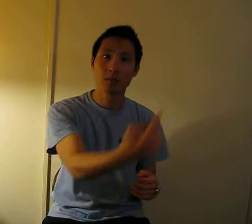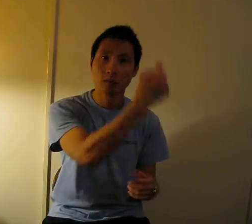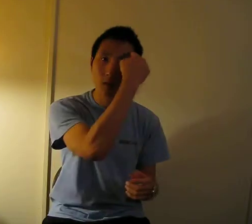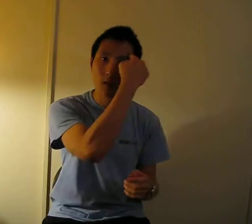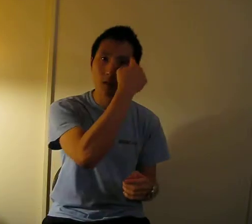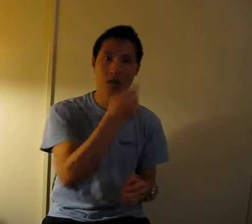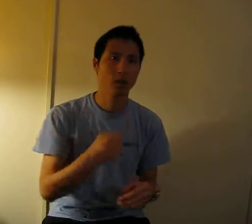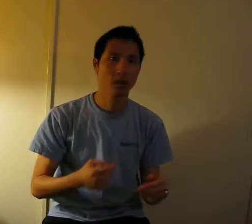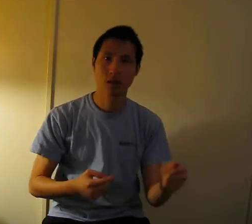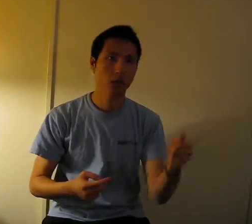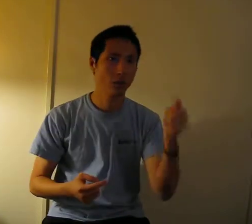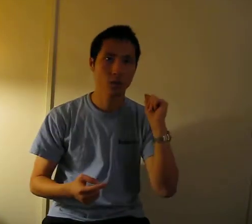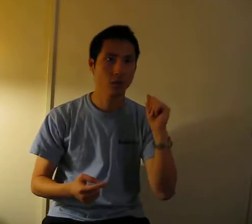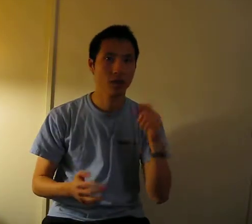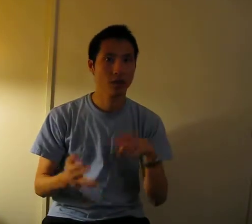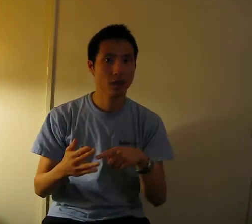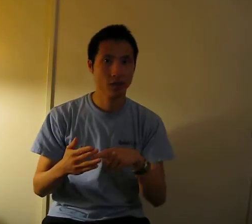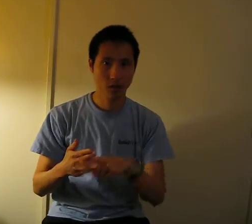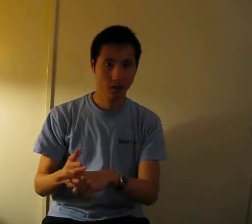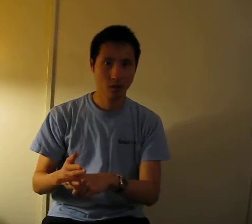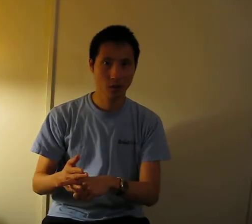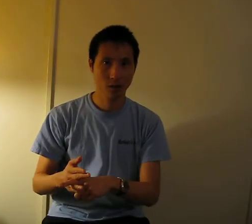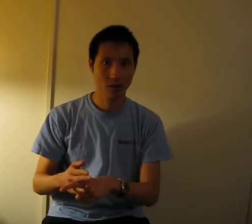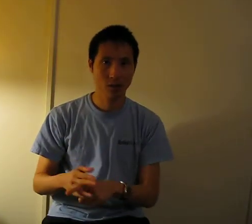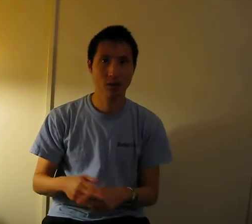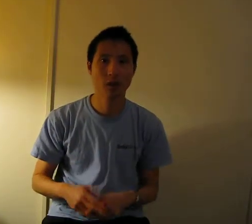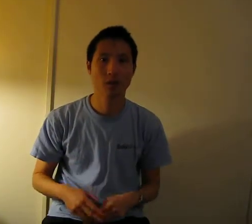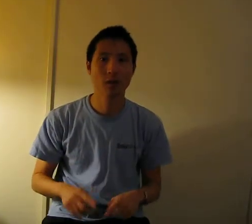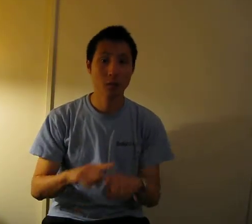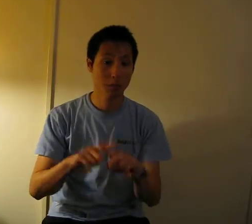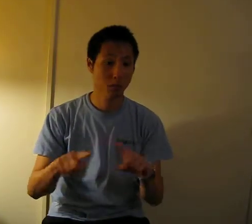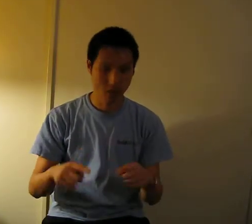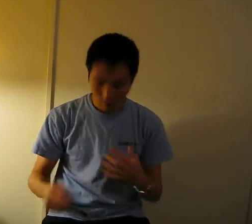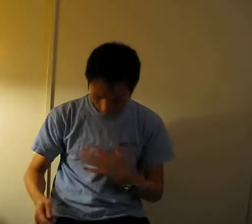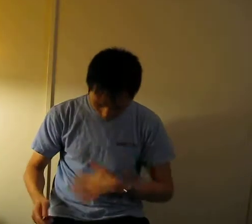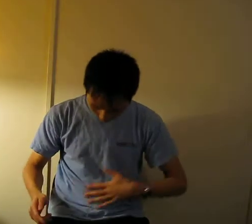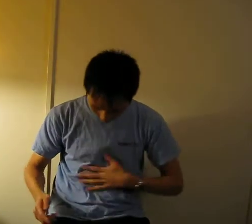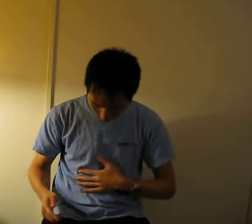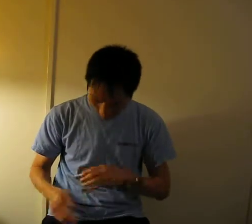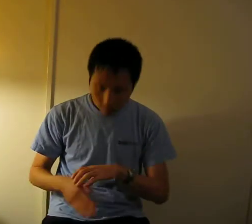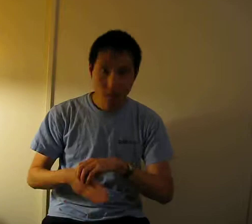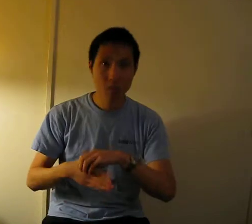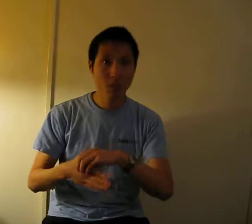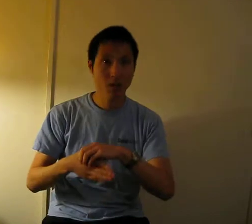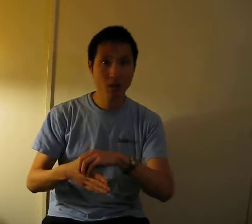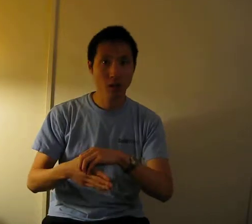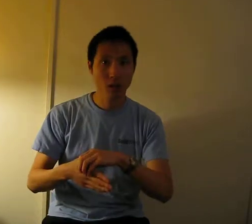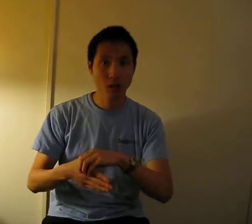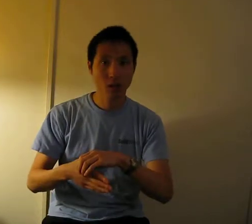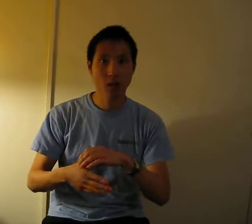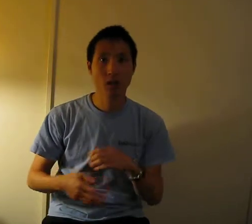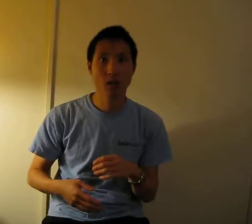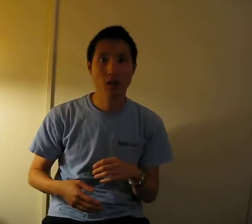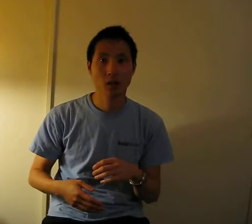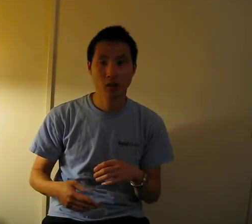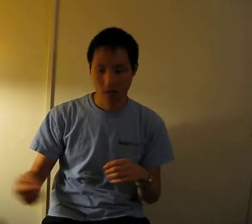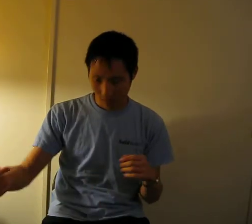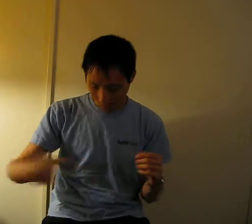so if you get stung in the head, chances are the sting is not going to go in. Now, your abdomen